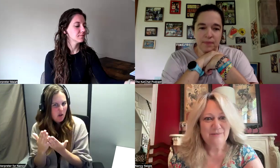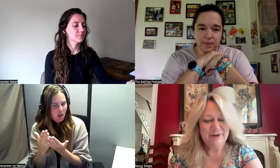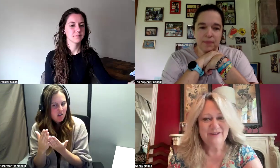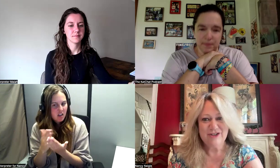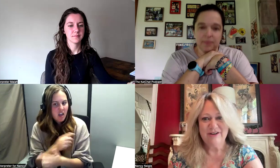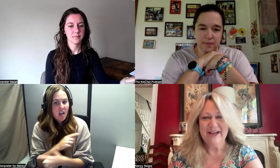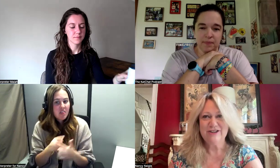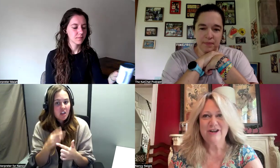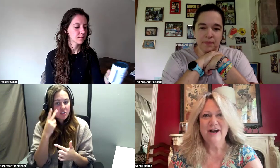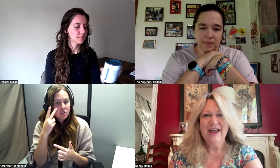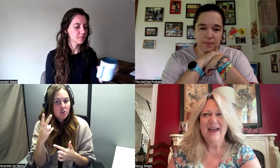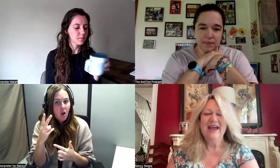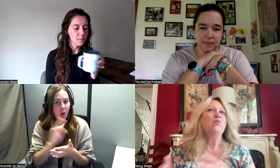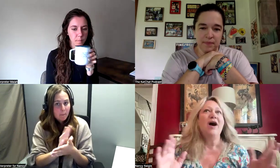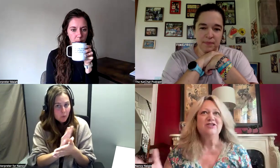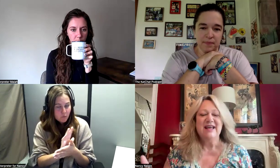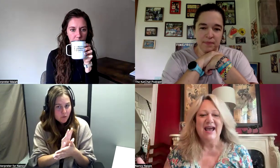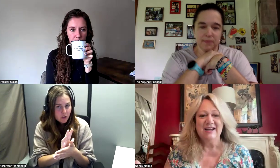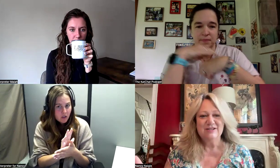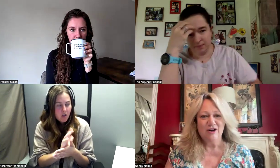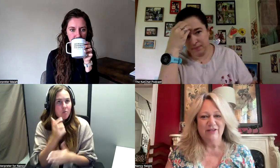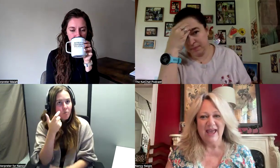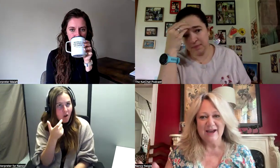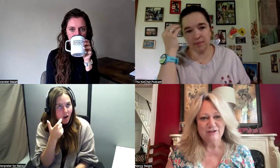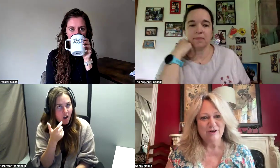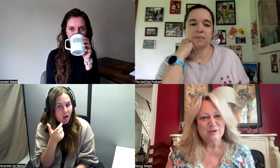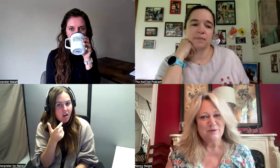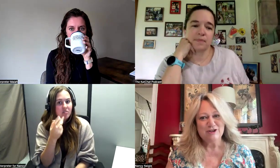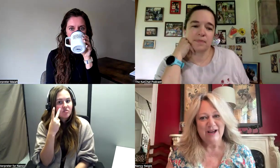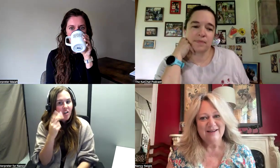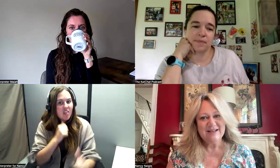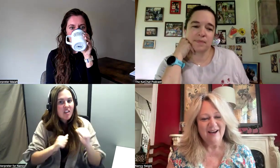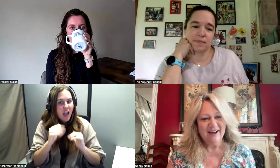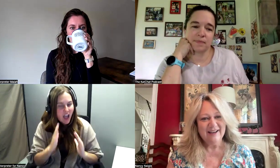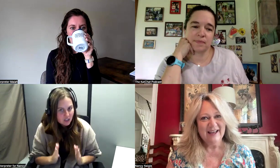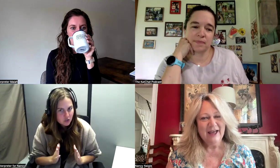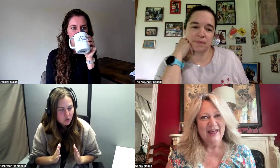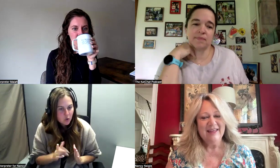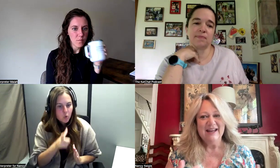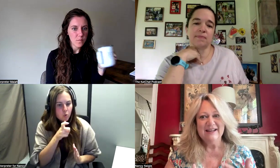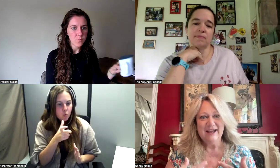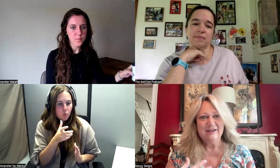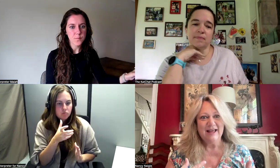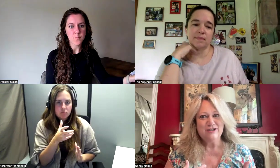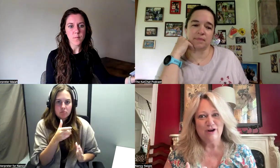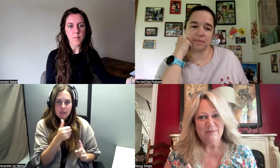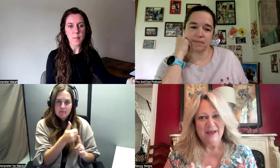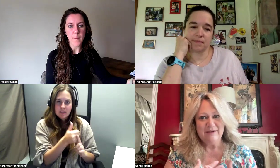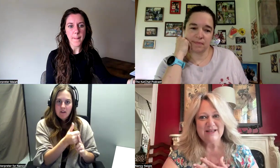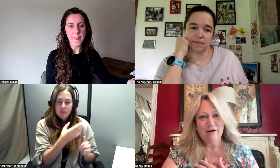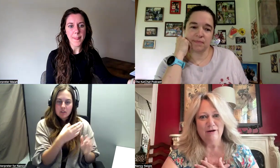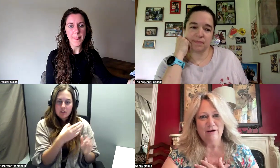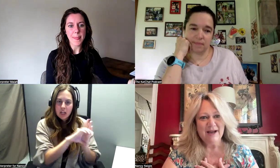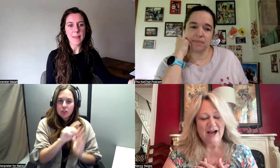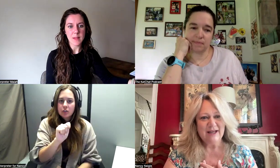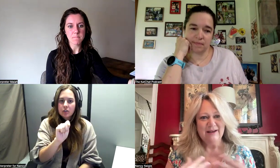based on the book, The Shell Collector, and watched that and saw the actor who was portraying Tug that it like struck me. I was